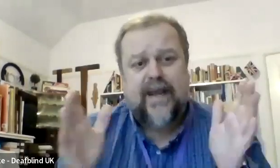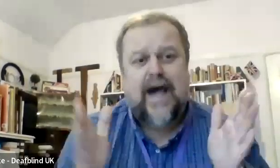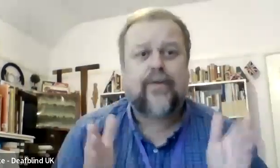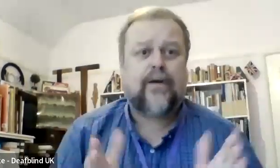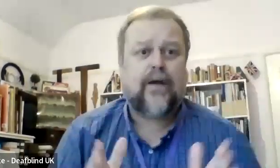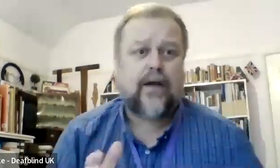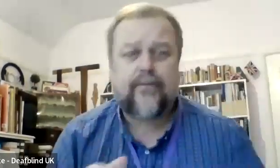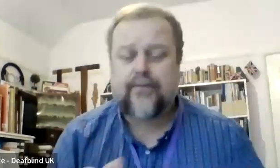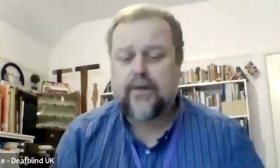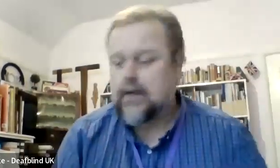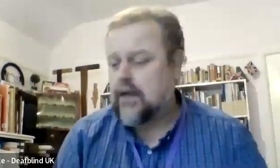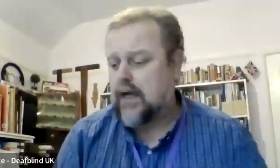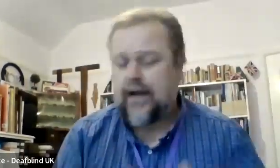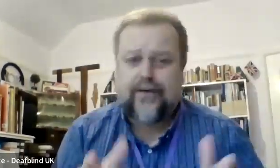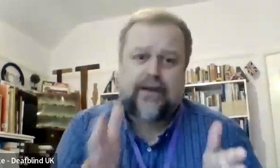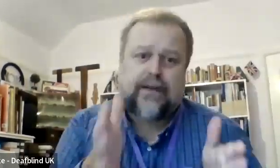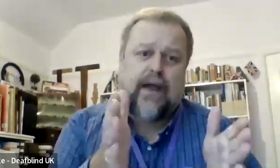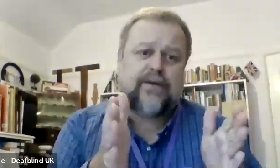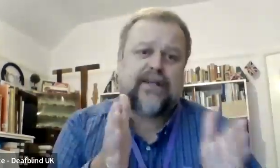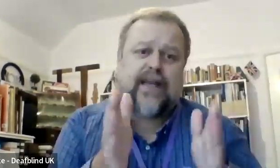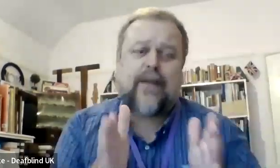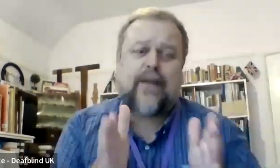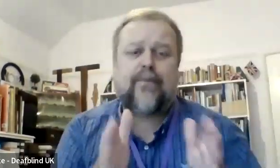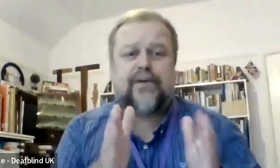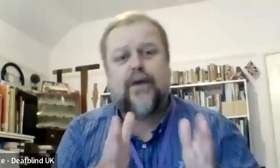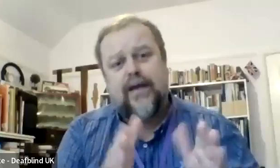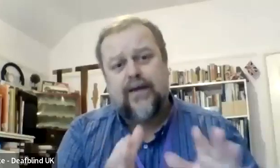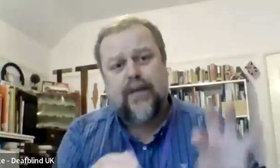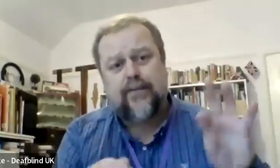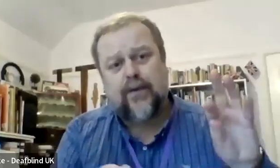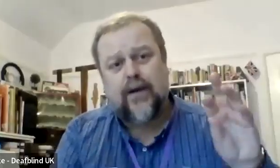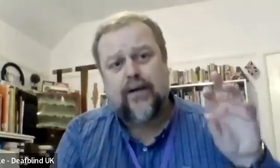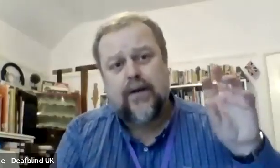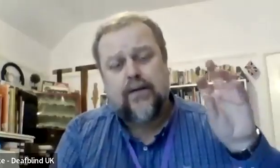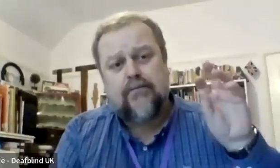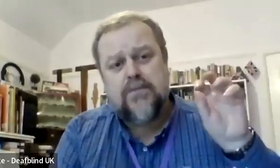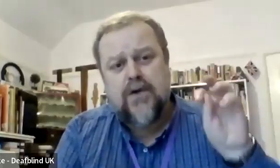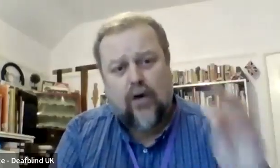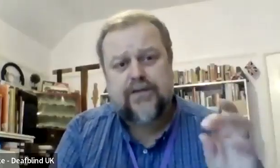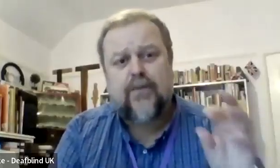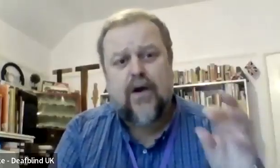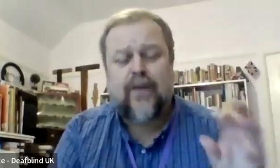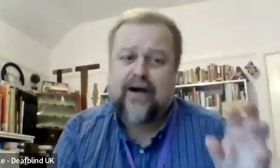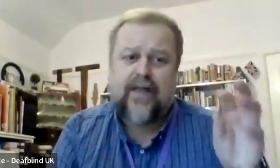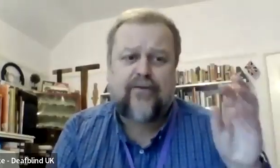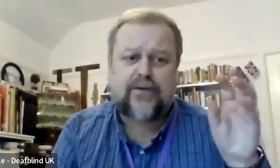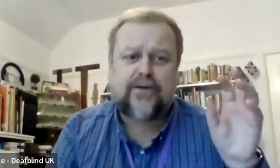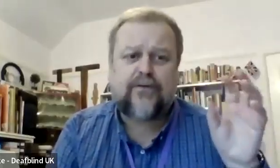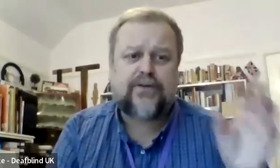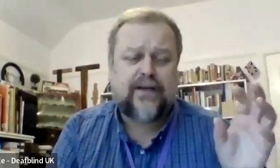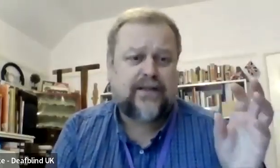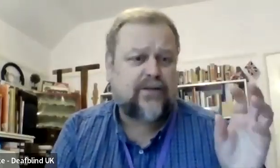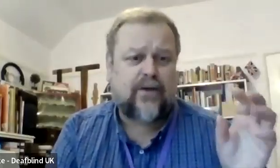to be a gap. And it was the gap between the people who were not mobile